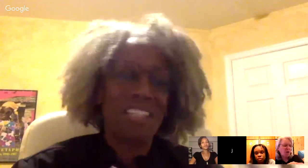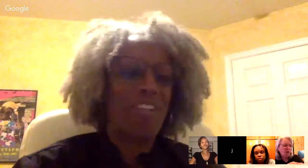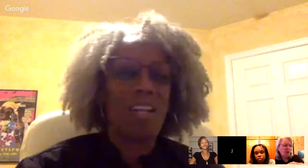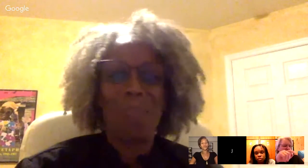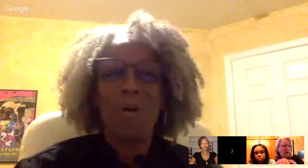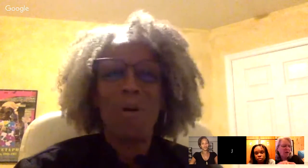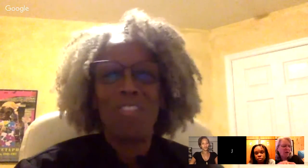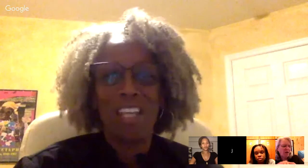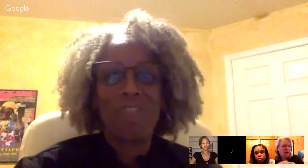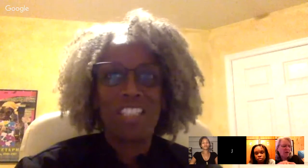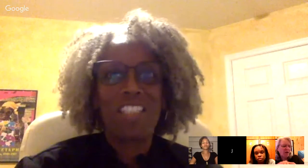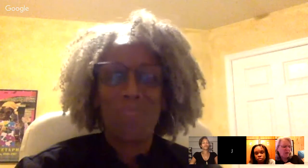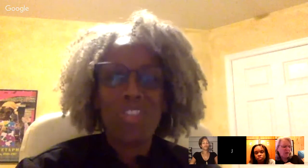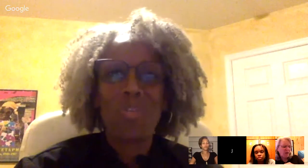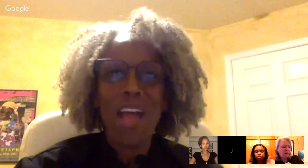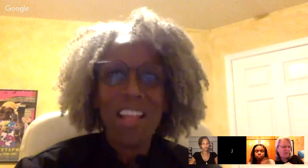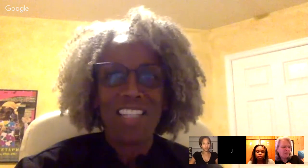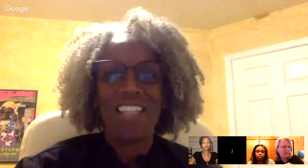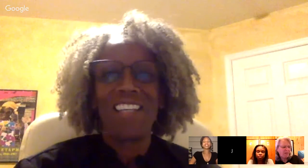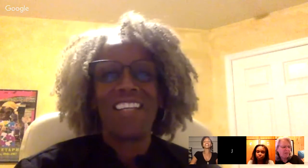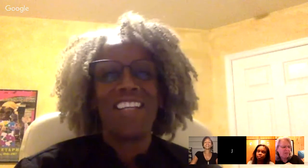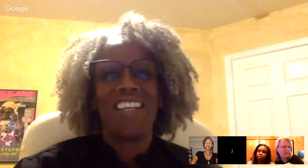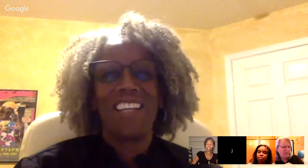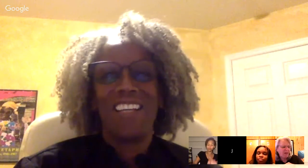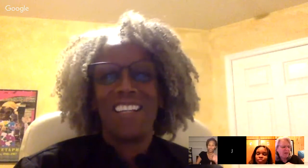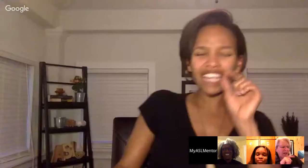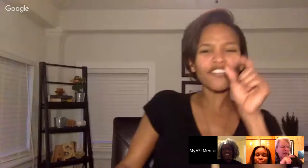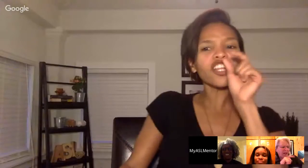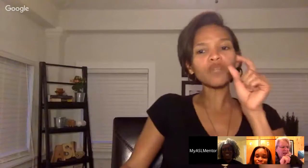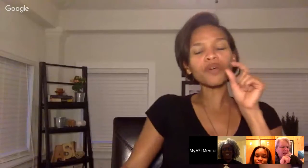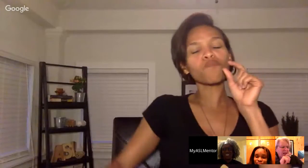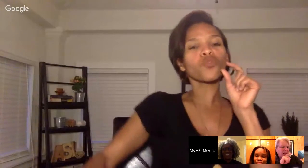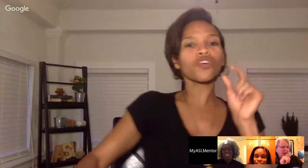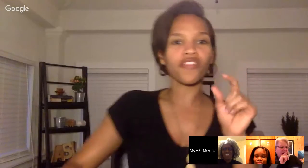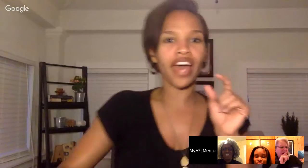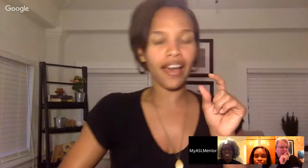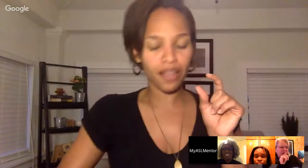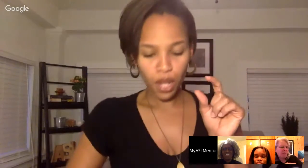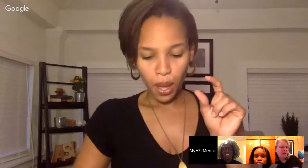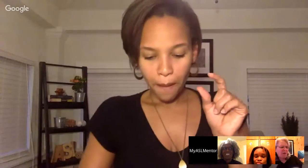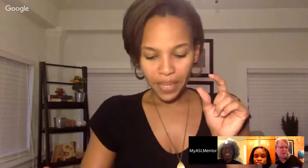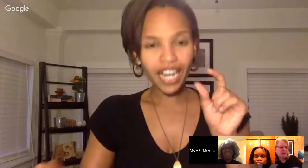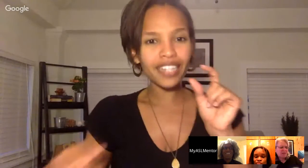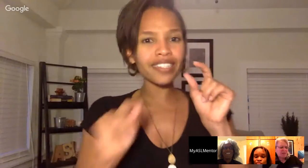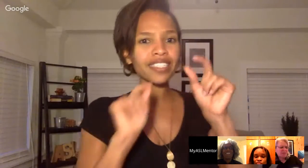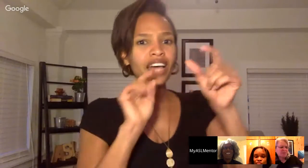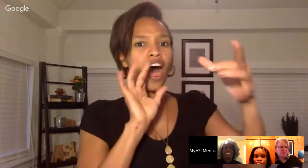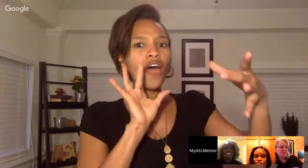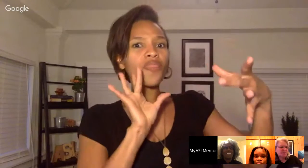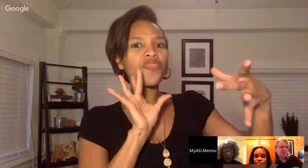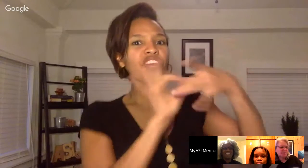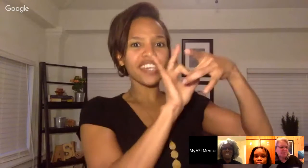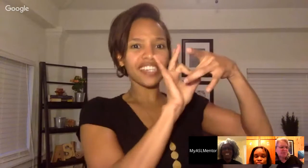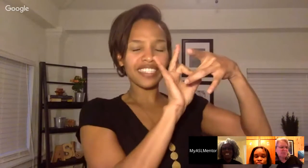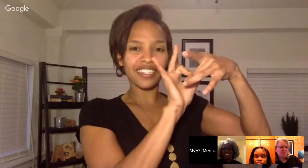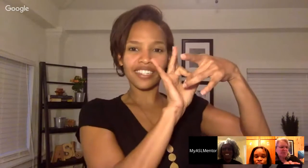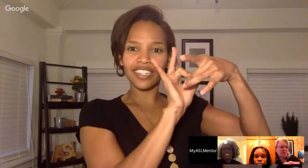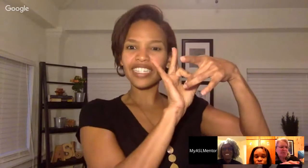significant component of deafhood is spirituality. Yes, but even a little bit more than that, because this